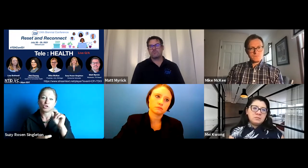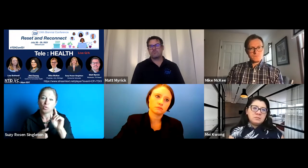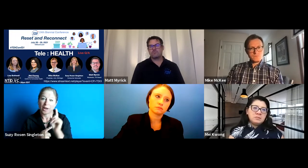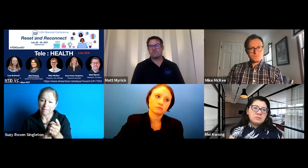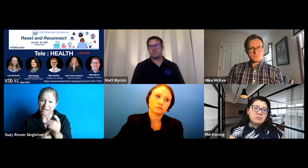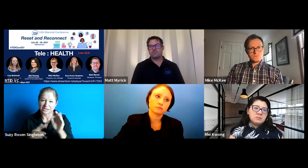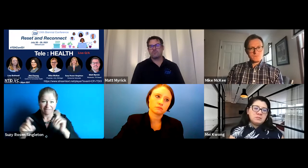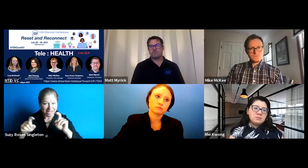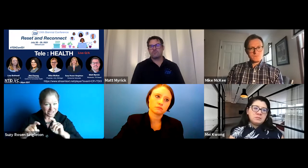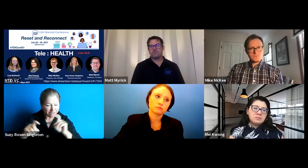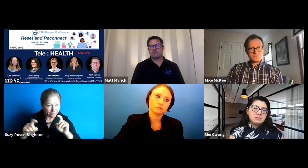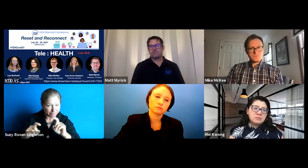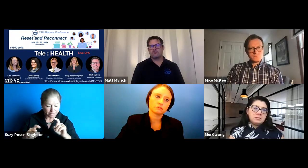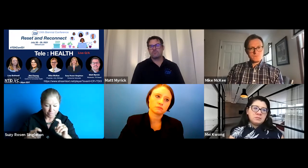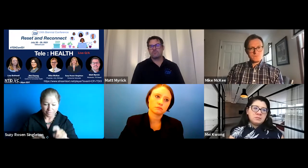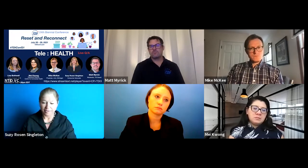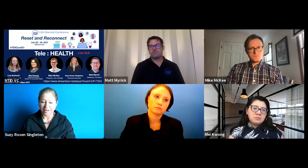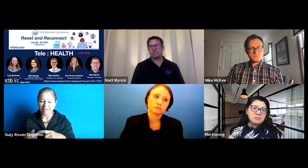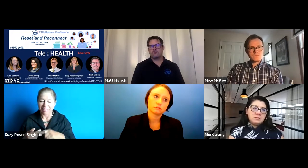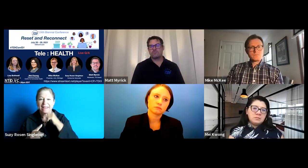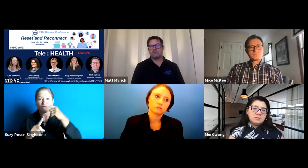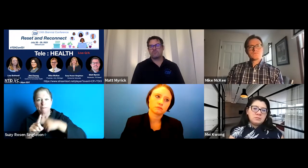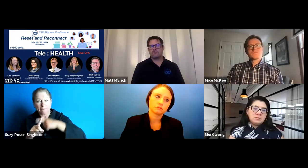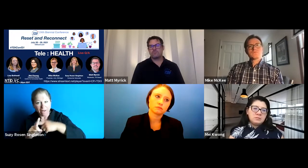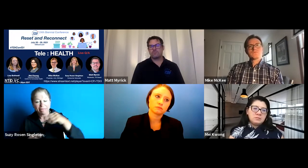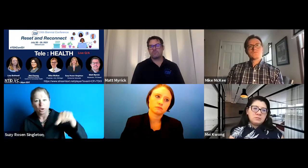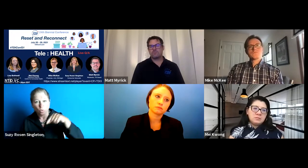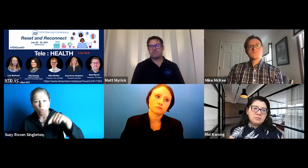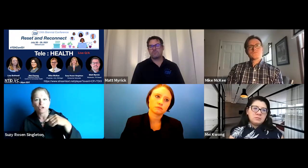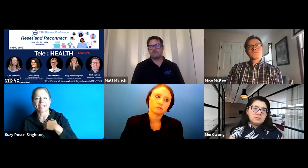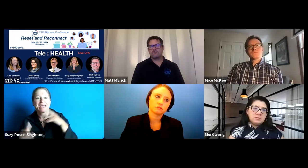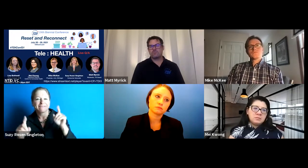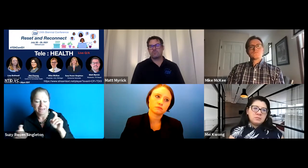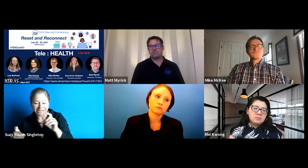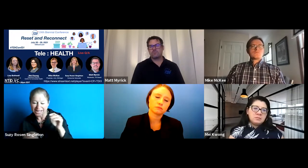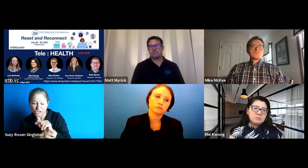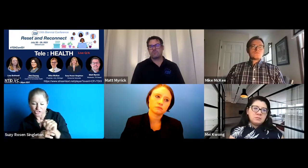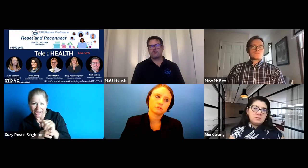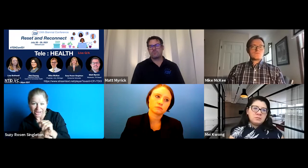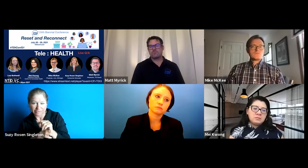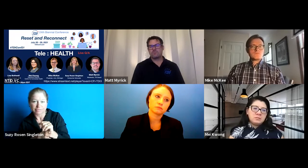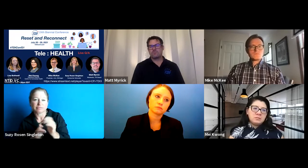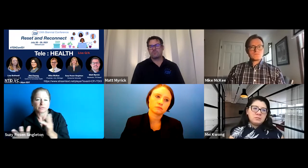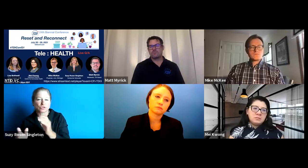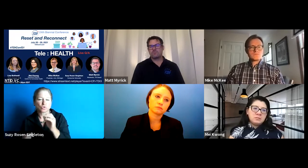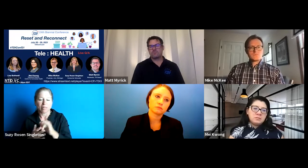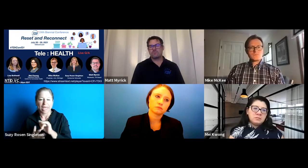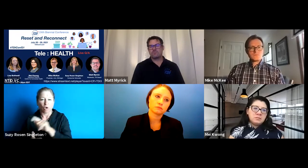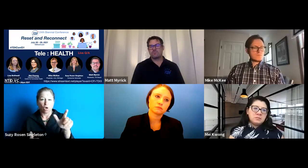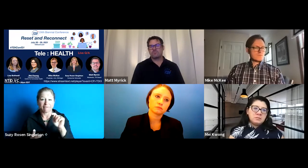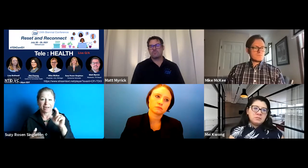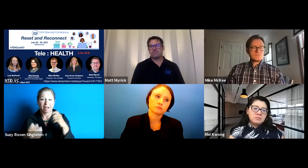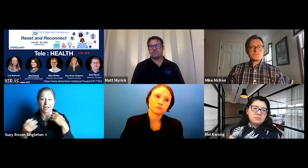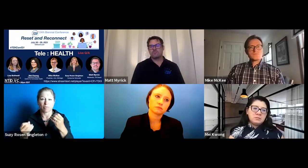session. And then another 20 minutes of testing. And on a monthly basis and a quarterly basis, they do test